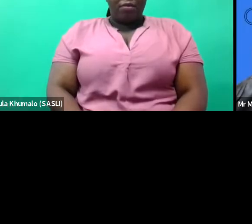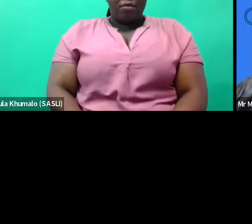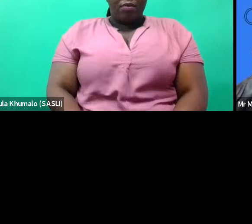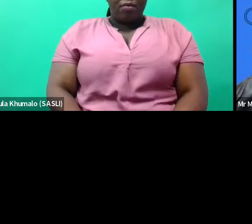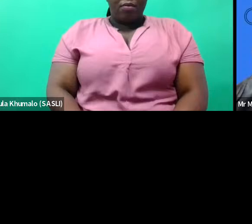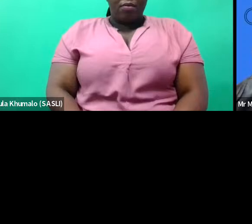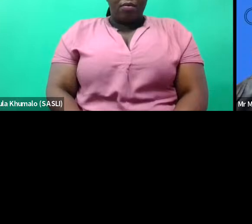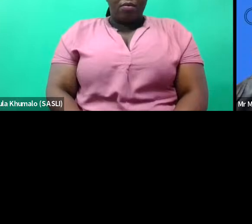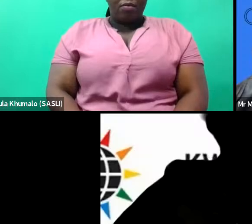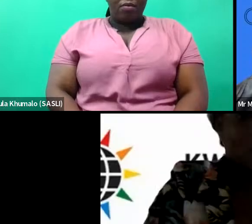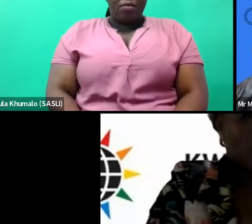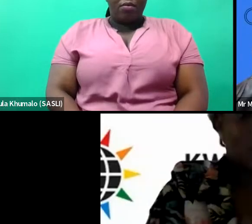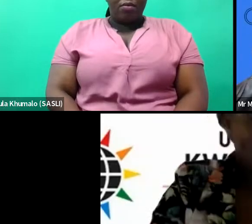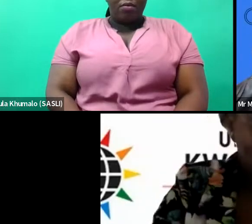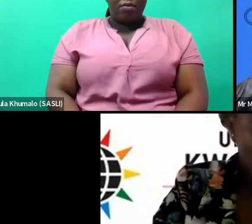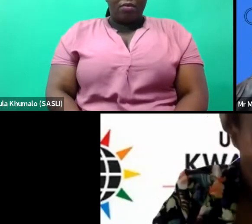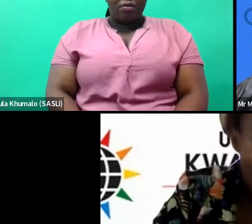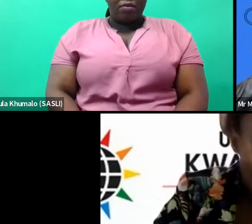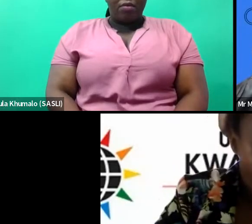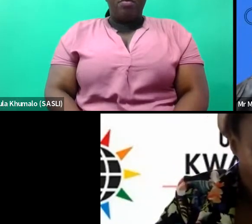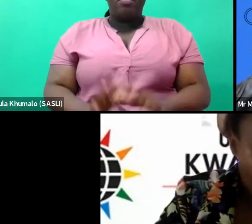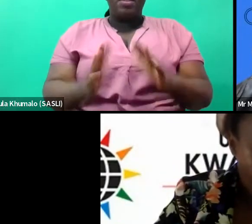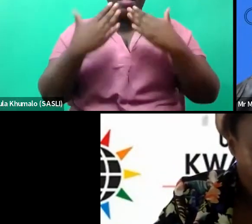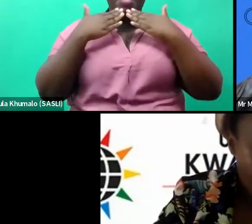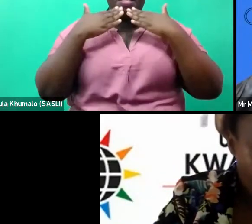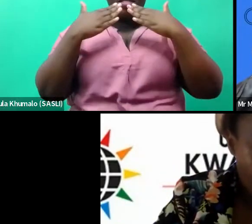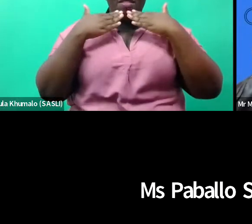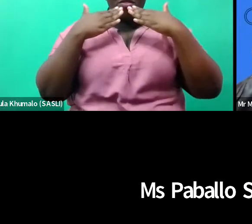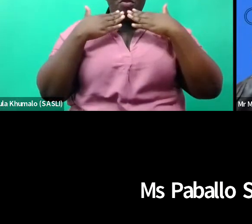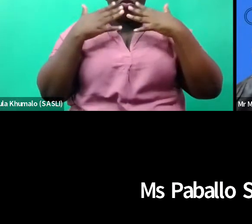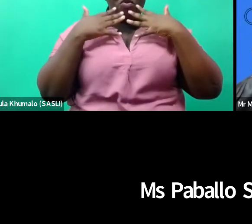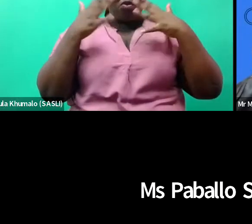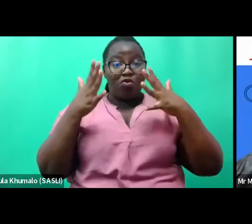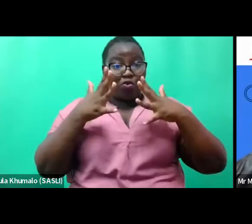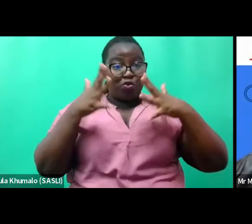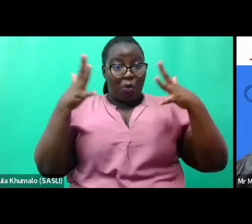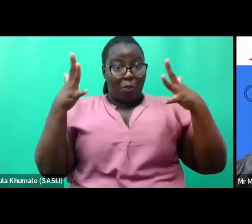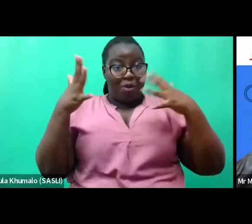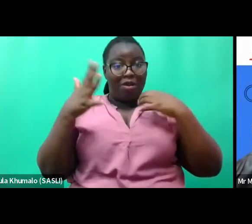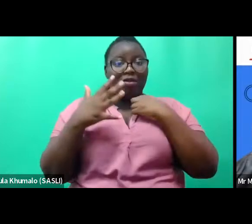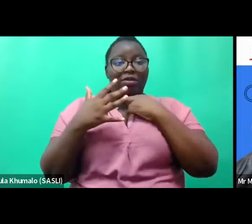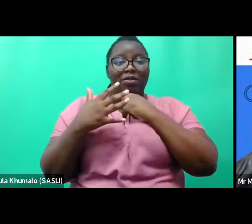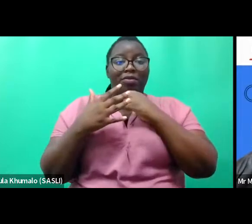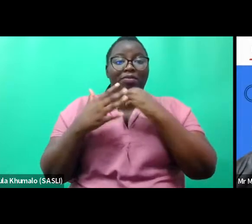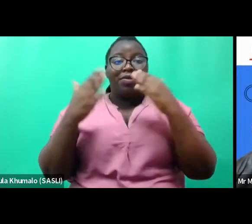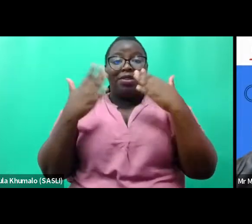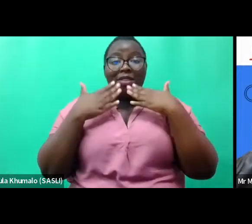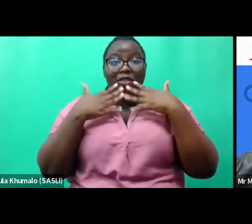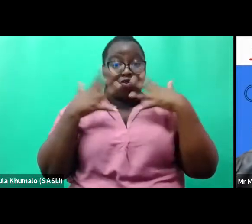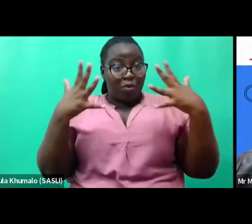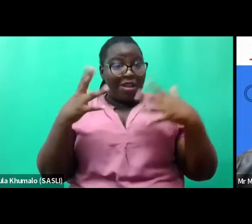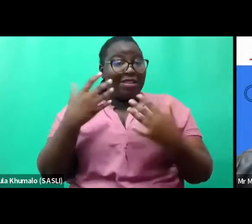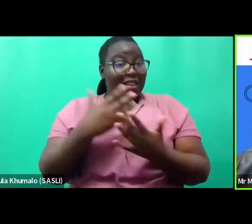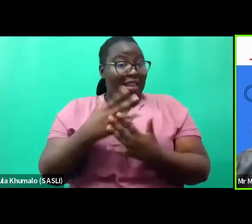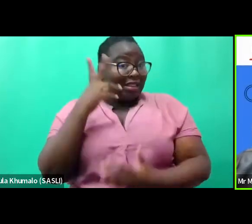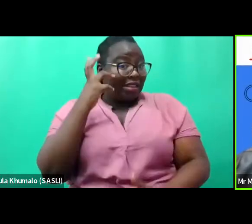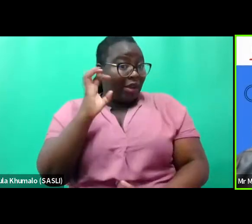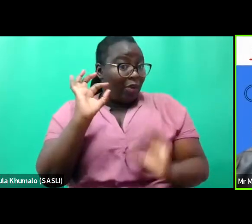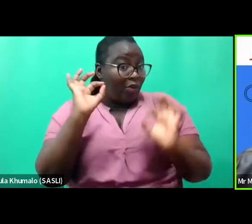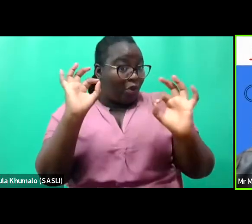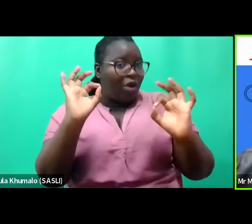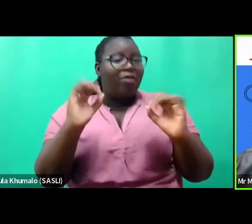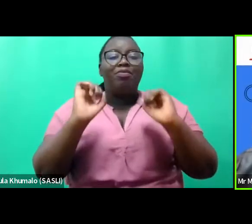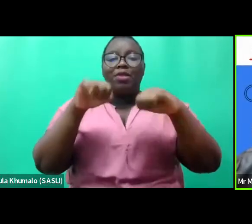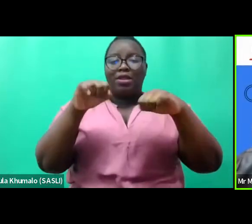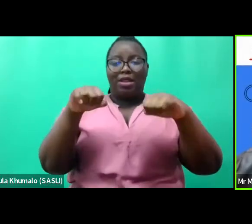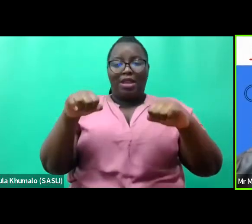All right. Thank you so much. Thank you so much. Can you hear me? Yes, you